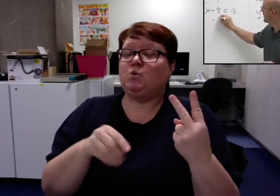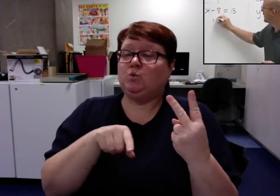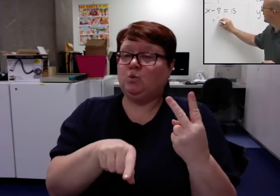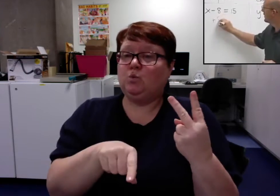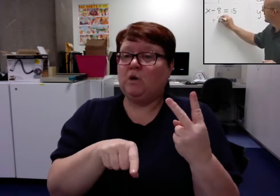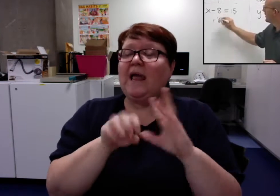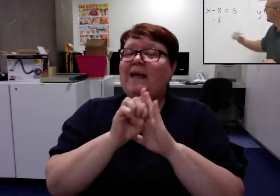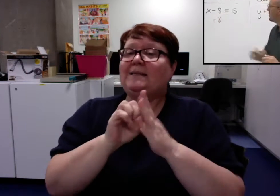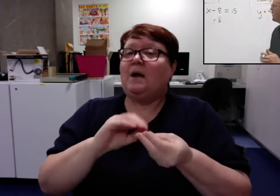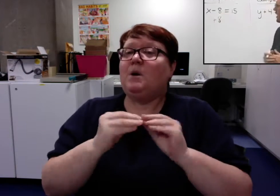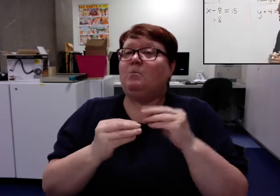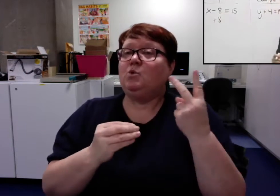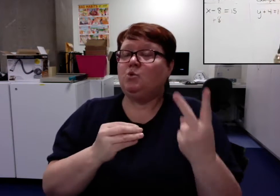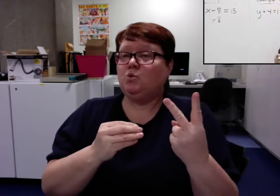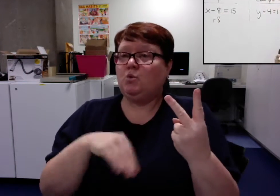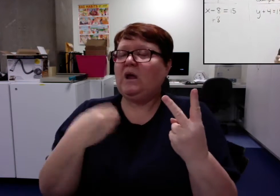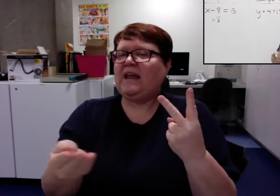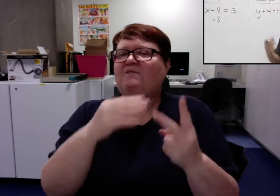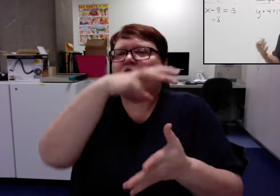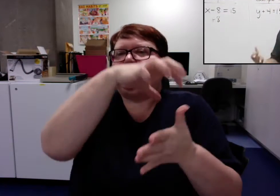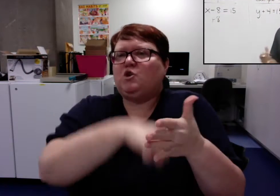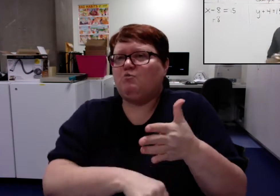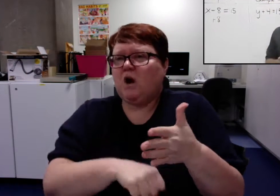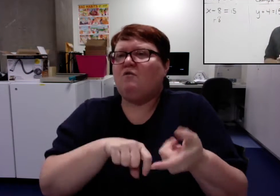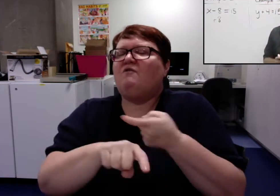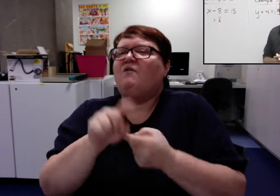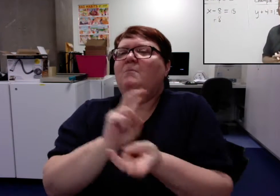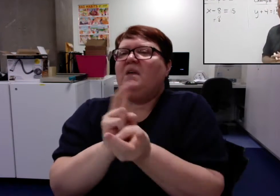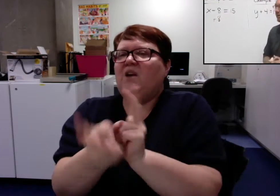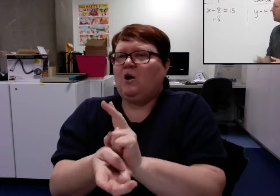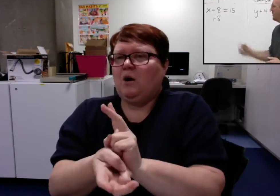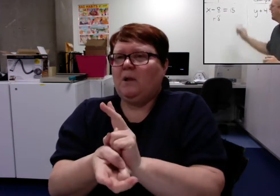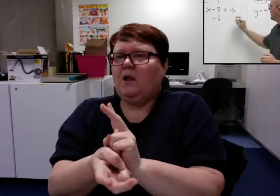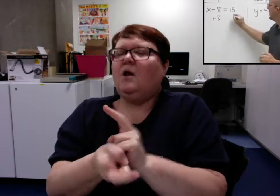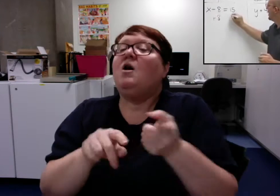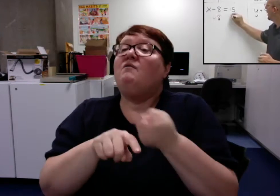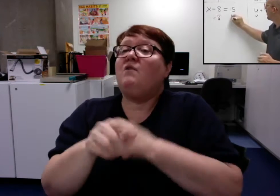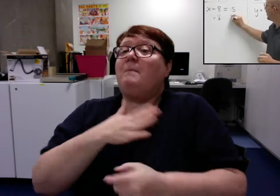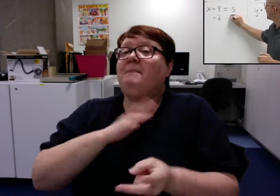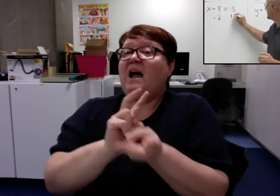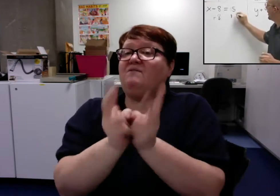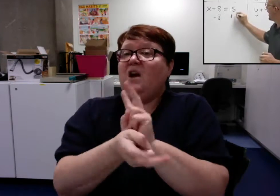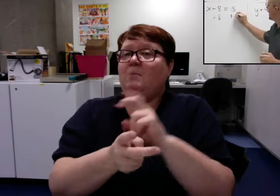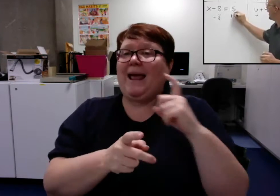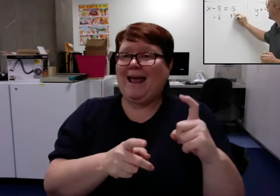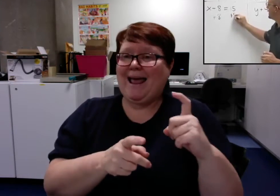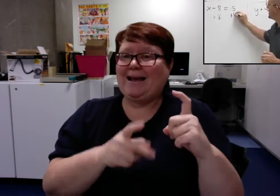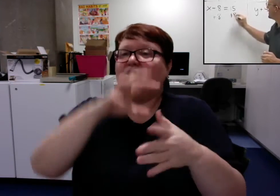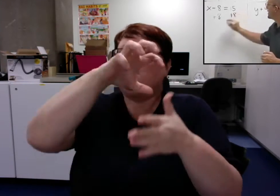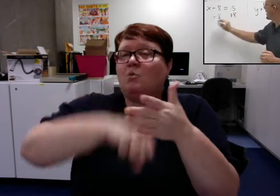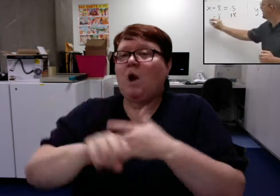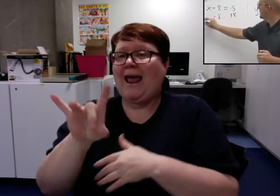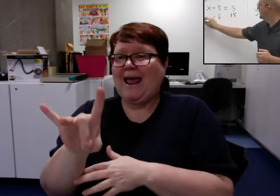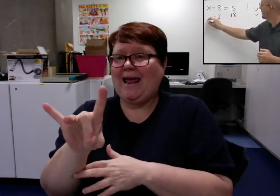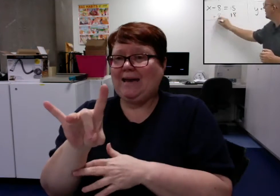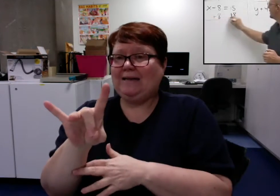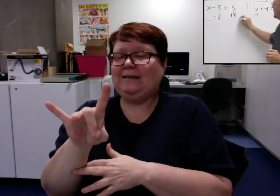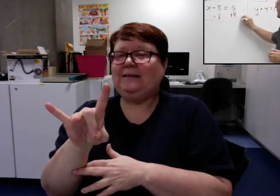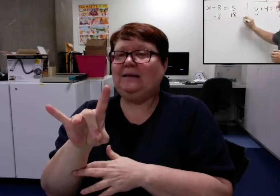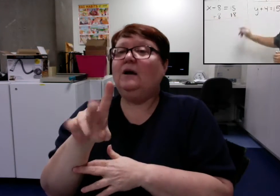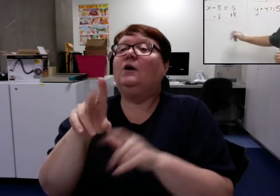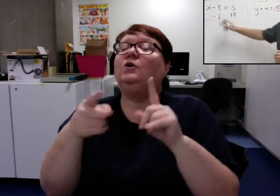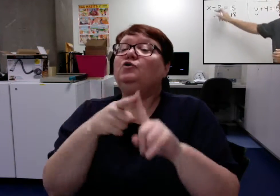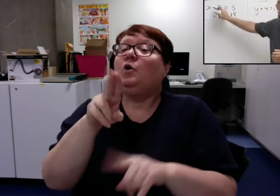8 to that side, undoing what's been done to the variable. I will also add 8 to this side.